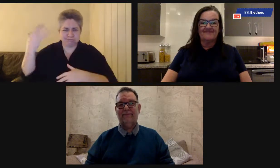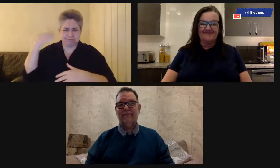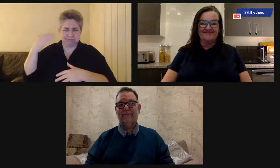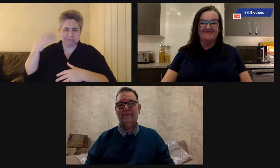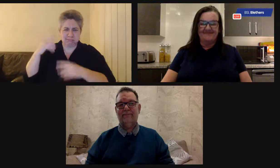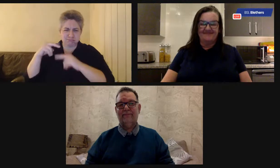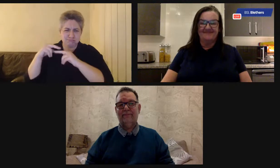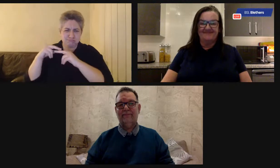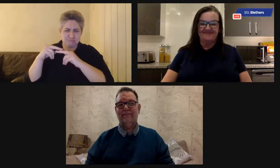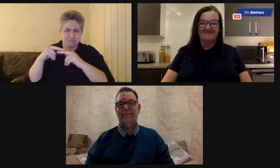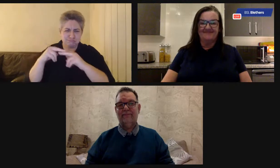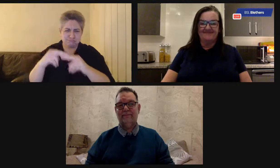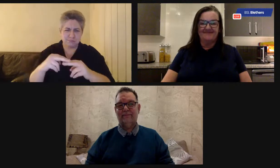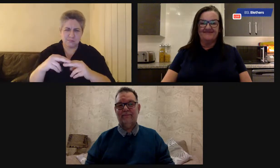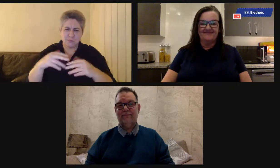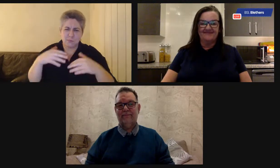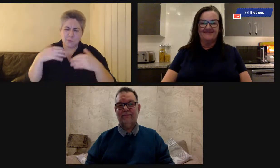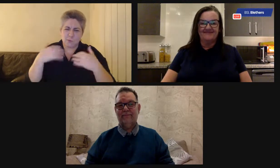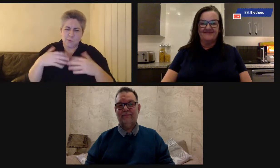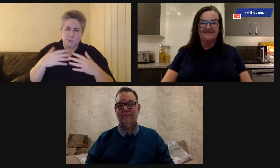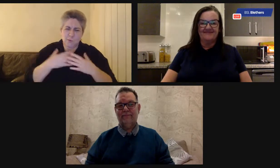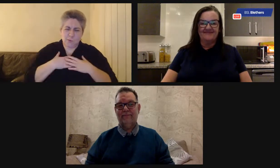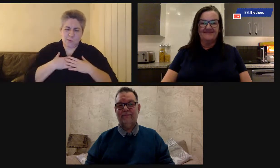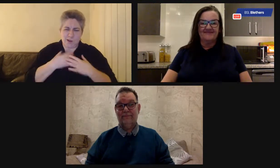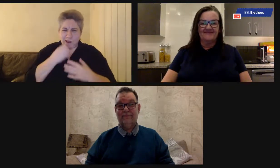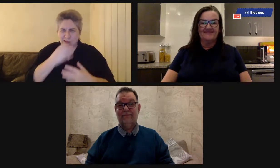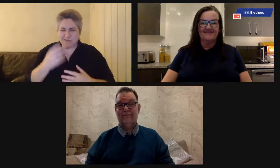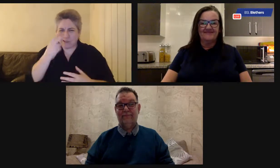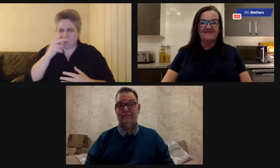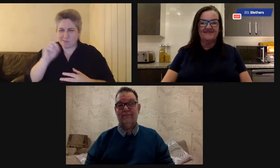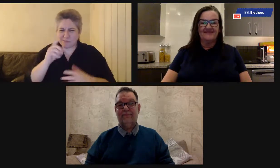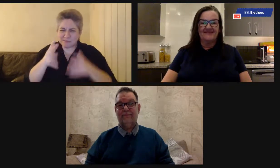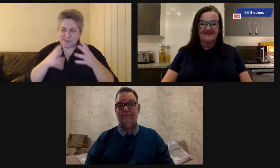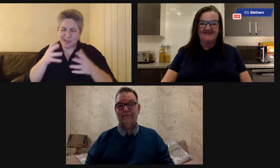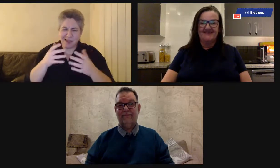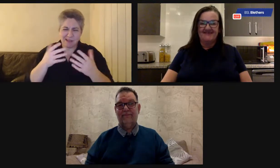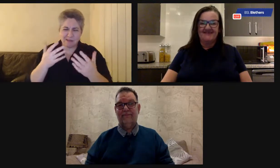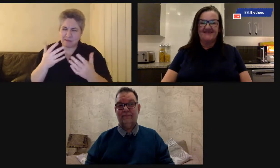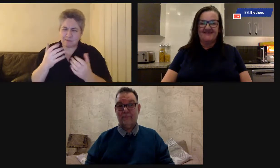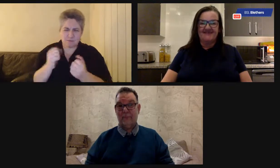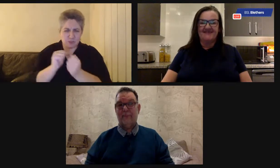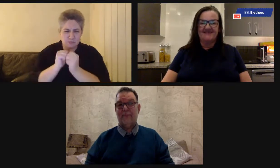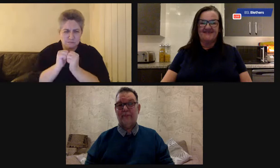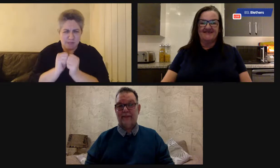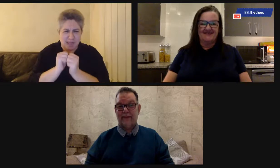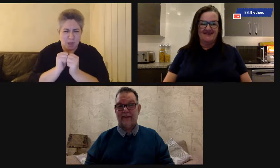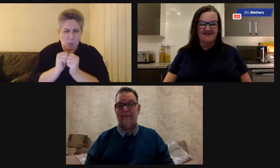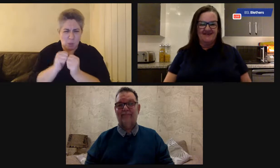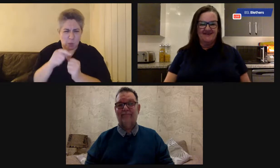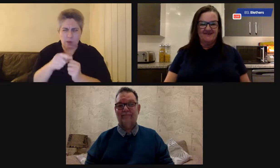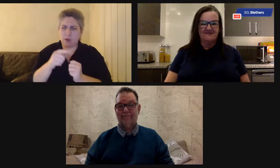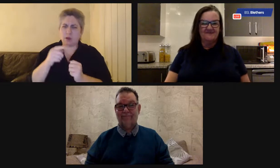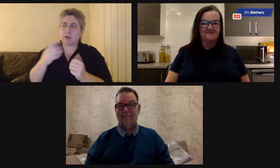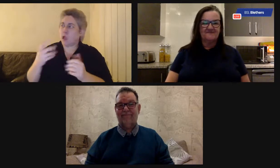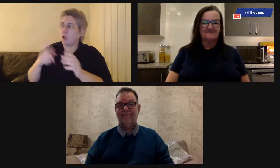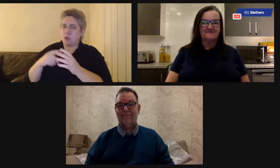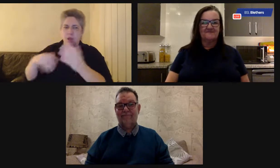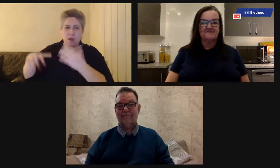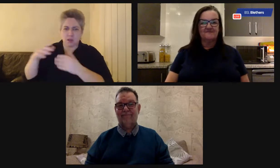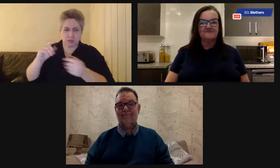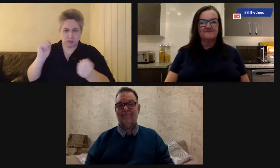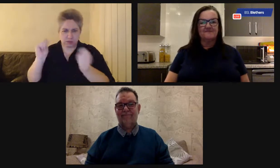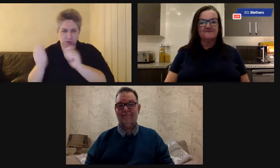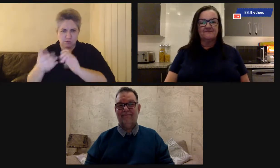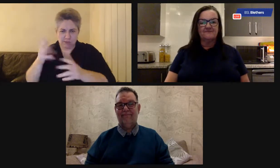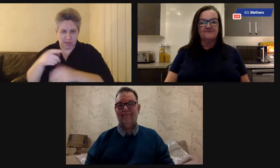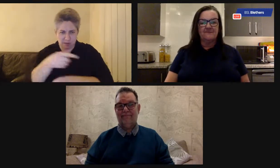And I'm just thinking, I'm imagining myself if I'd have been there, that would have been just such a lovely experience and something to